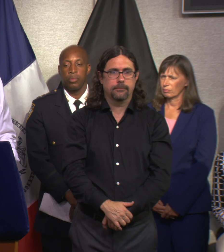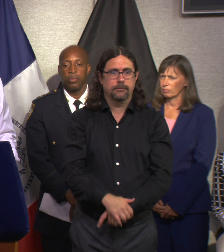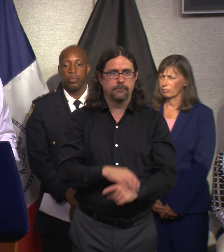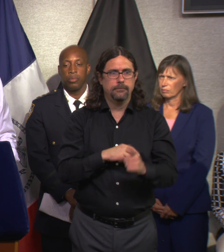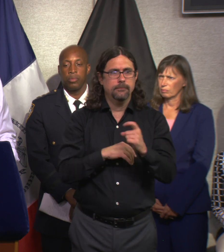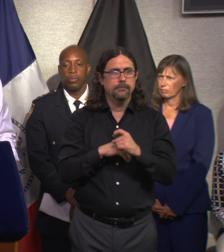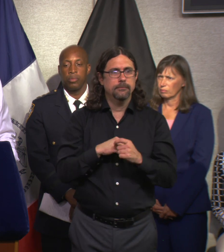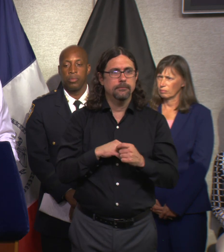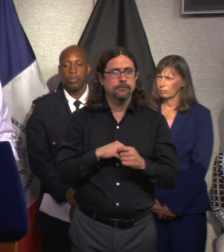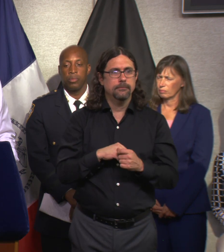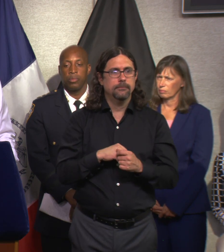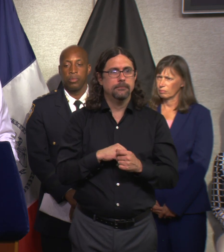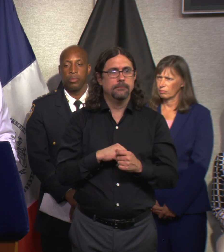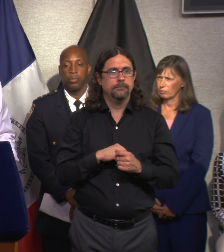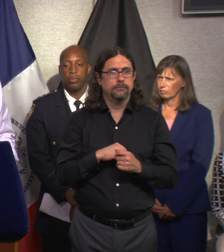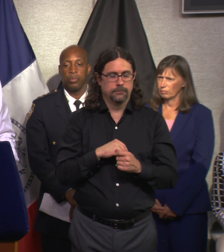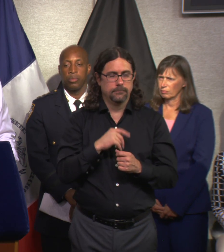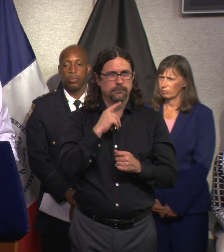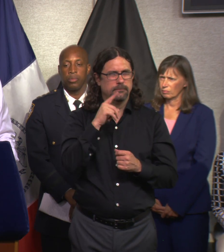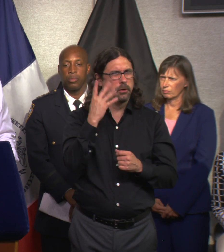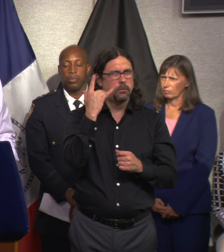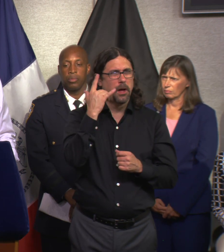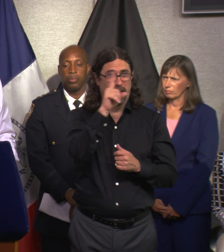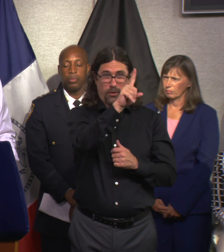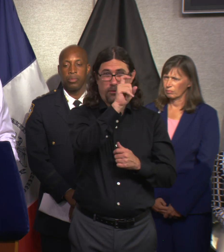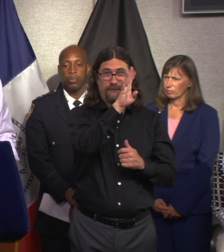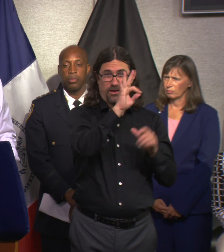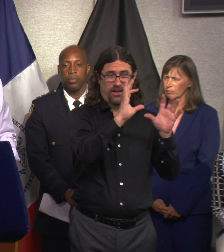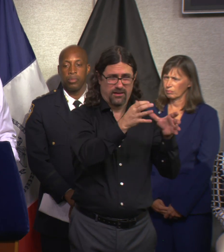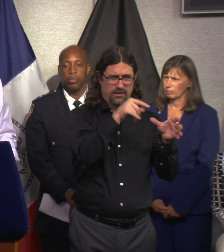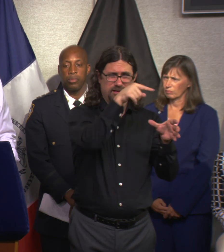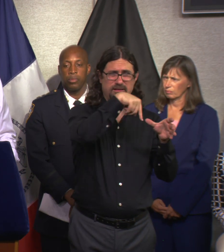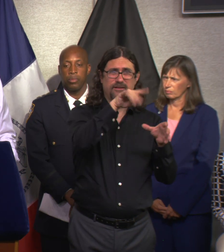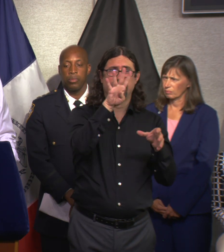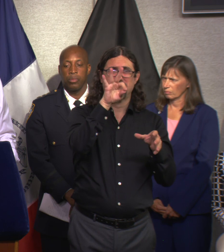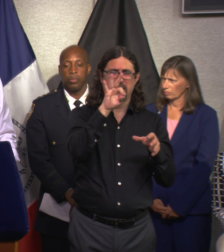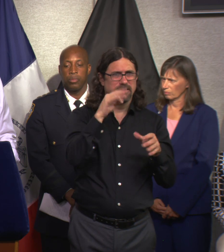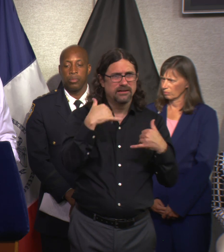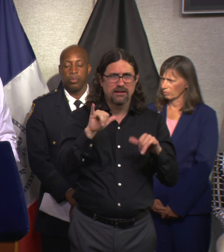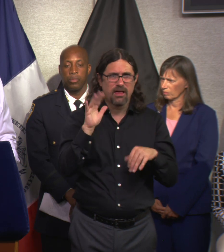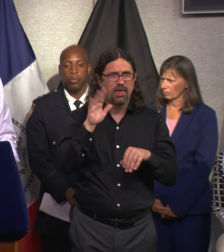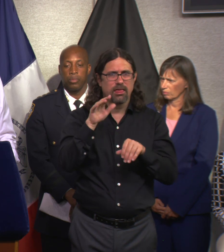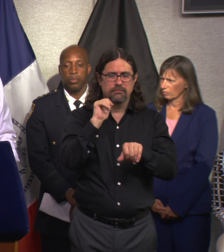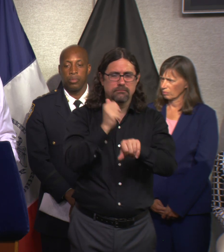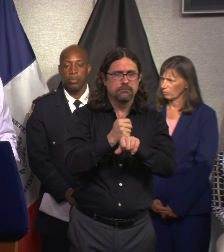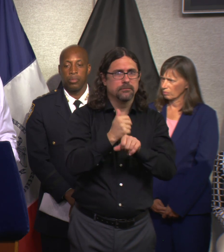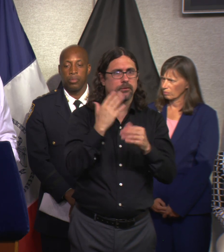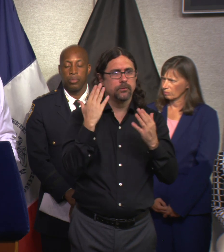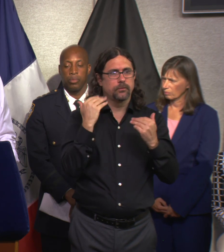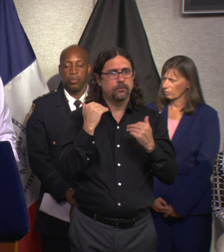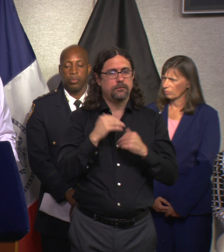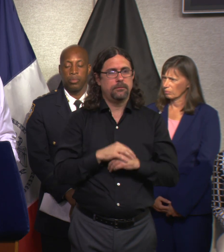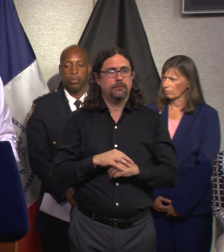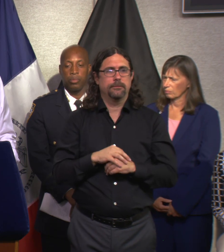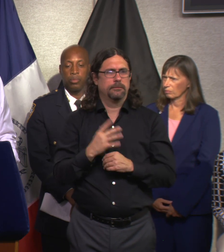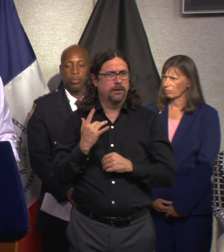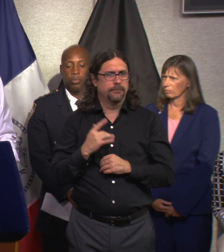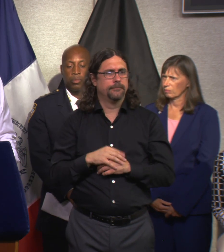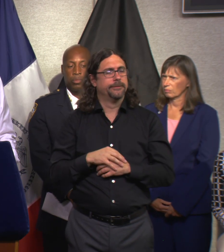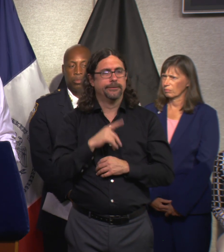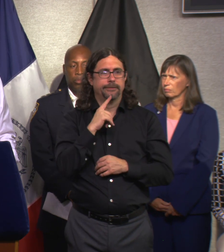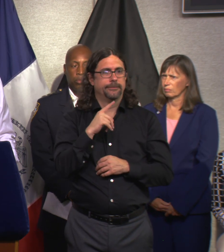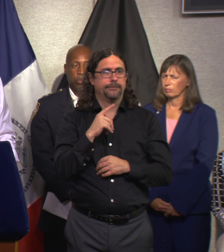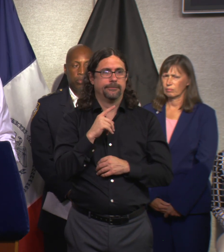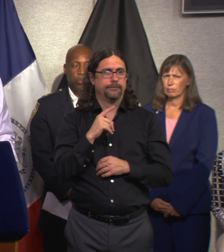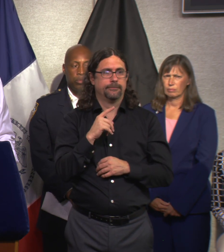I will say we are trying to change a lot of things quickly at NYCHA. It's a huge operation that's been underfunded for